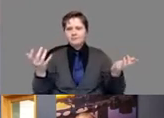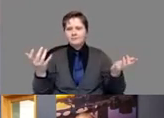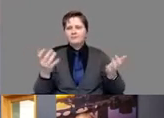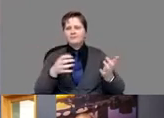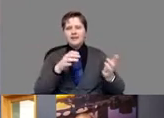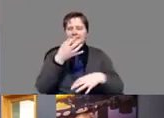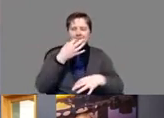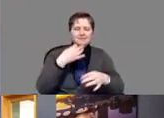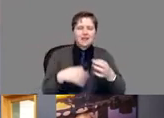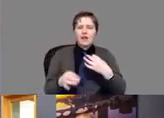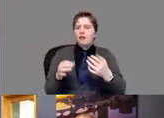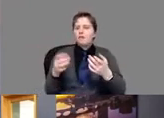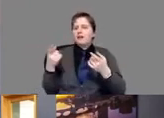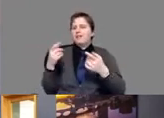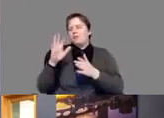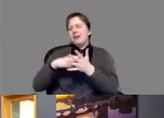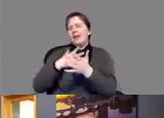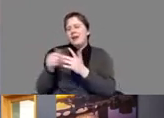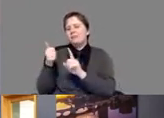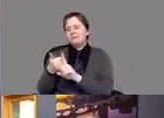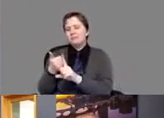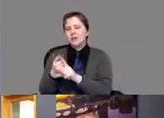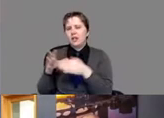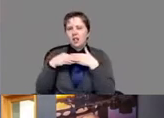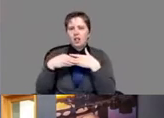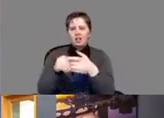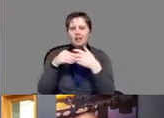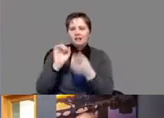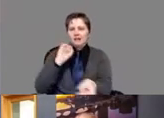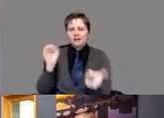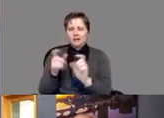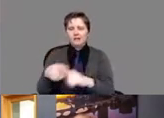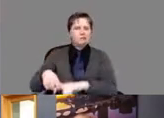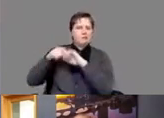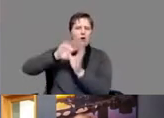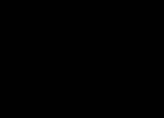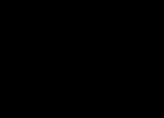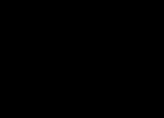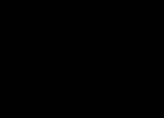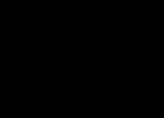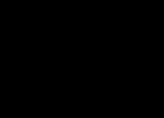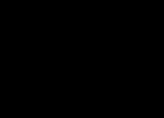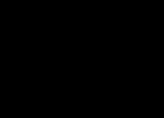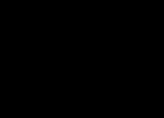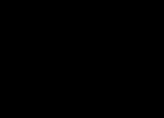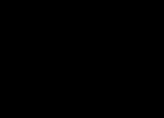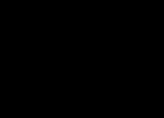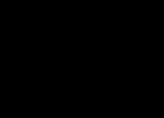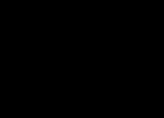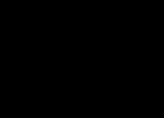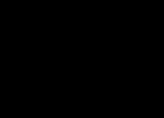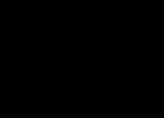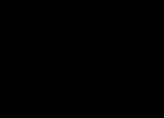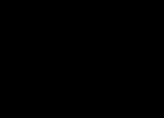rather than the event calendar, which is in a state of flux right now and just paused, the live stream